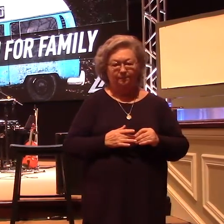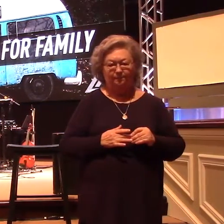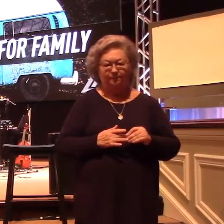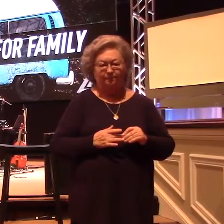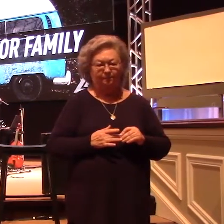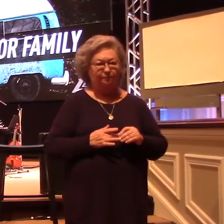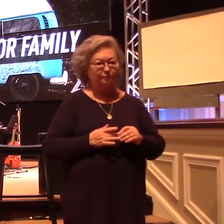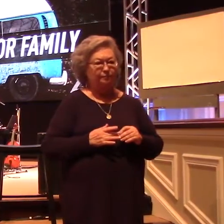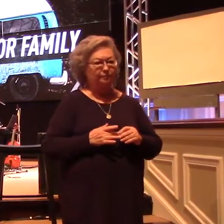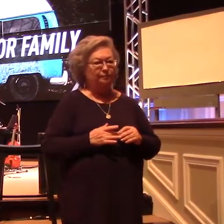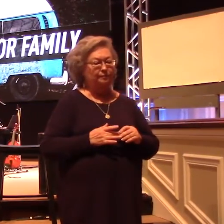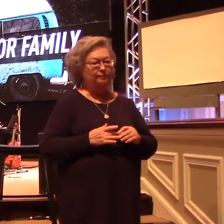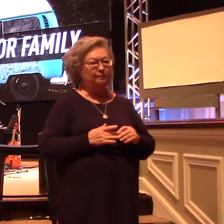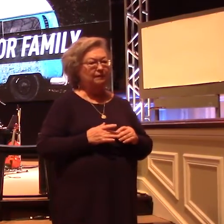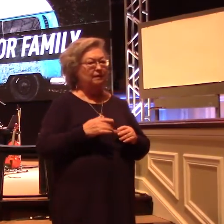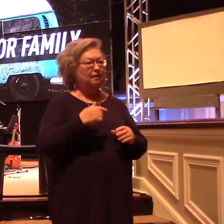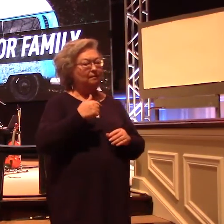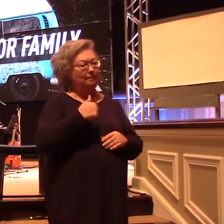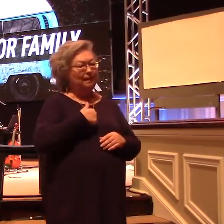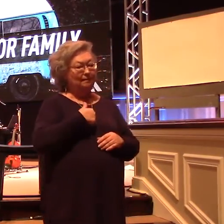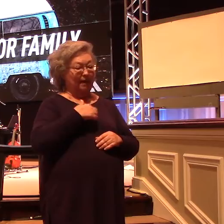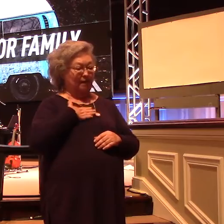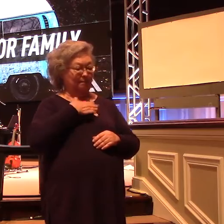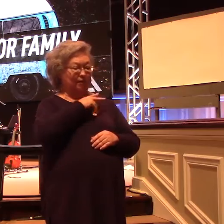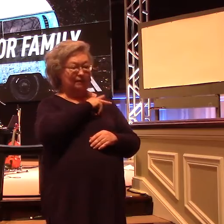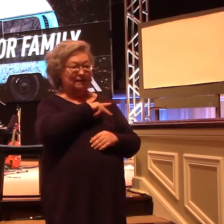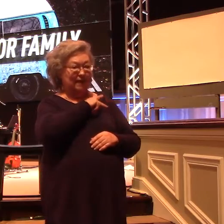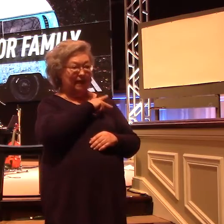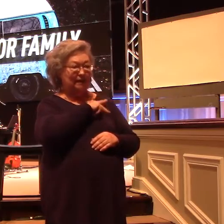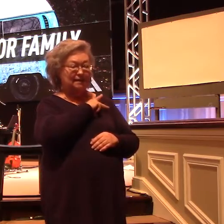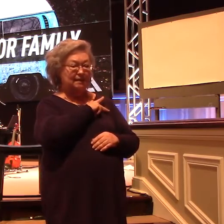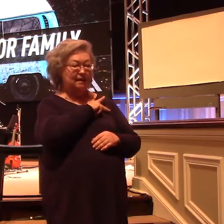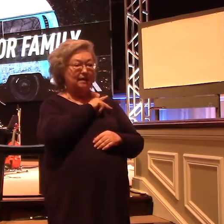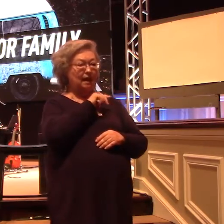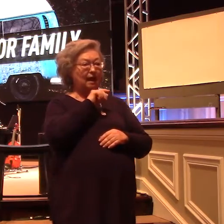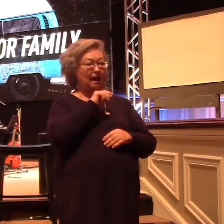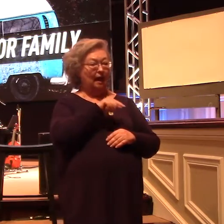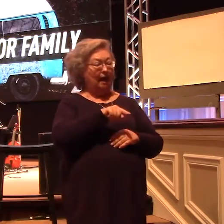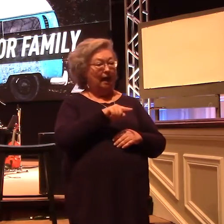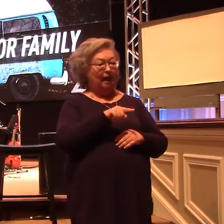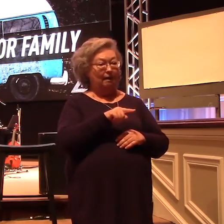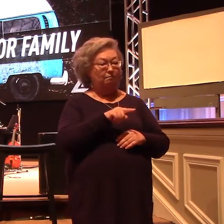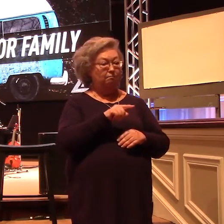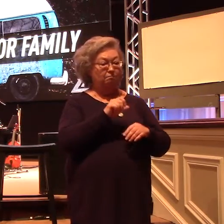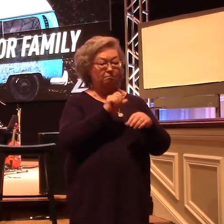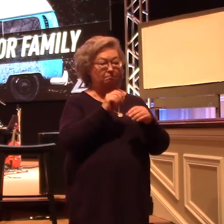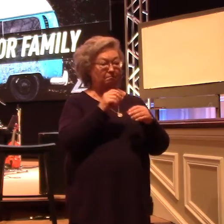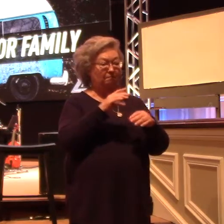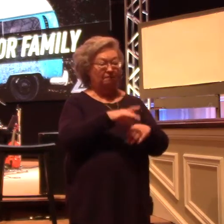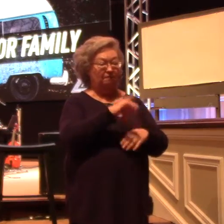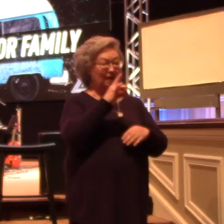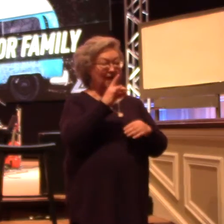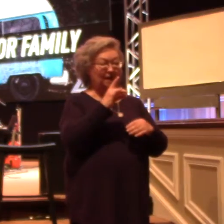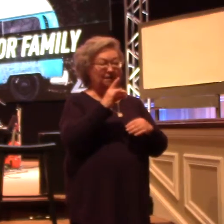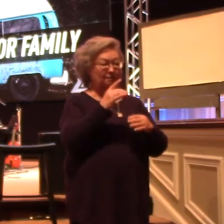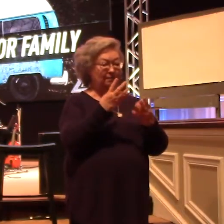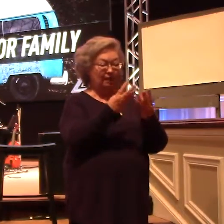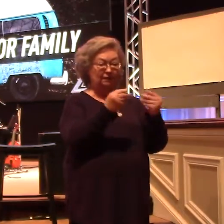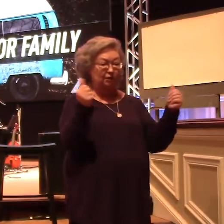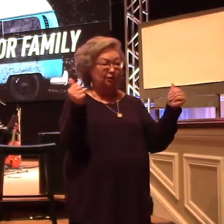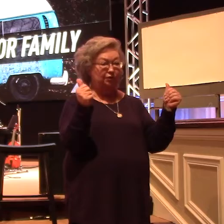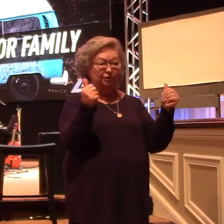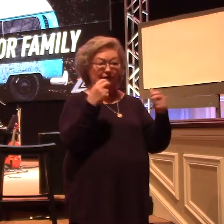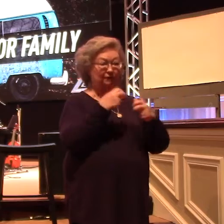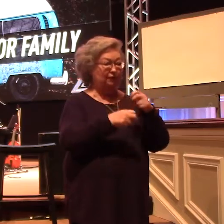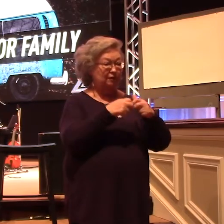look out and I'm a problem solver and everything. So I'm looking at the problem and I've got the solution. He would just listen. Does that make